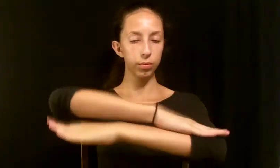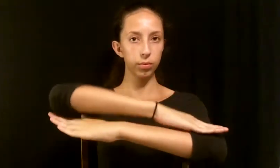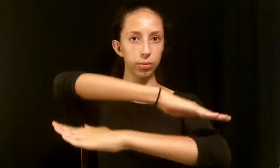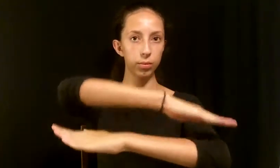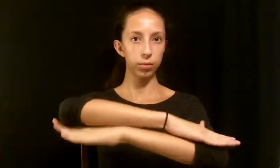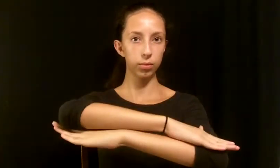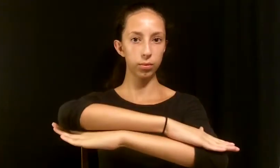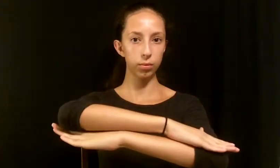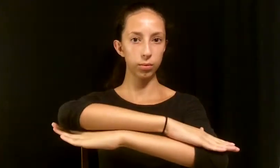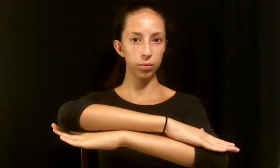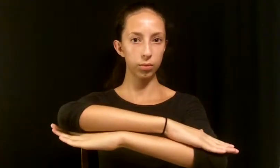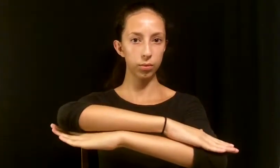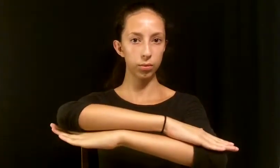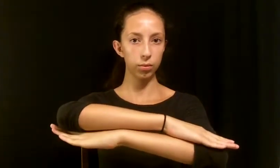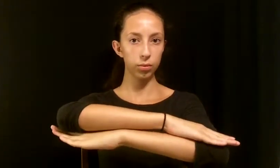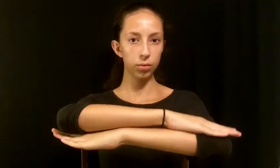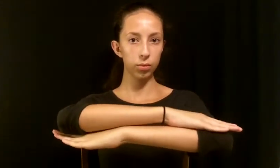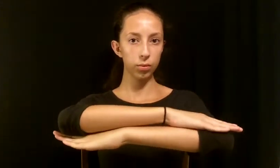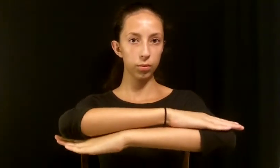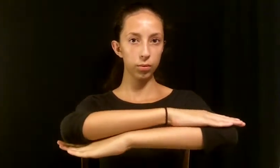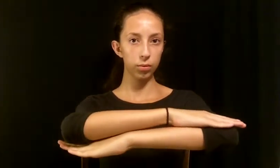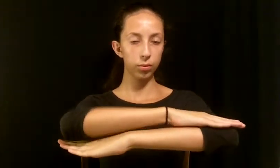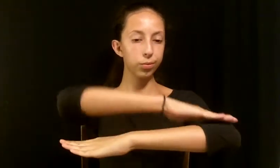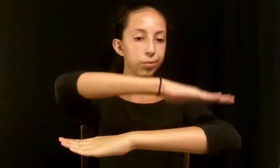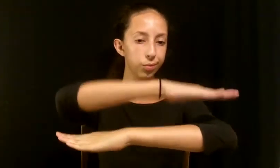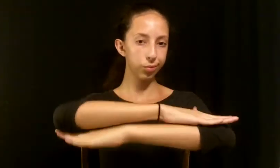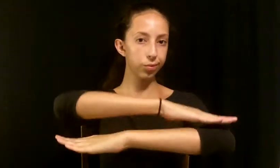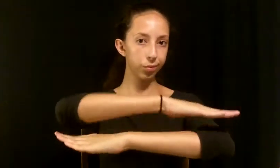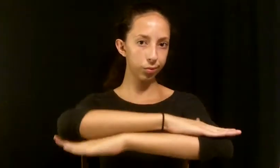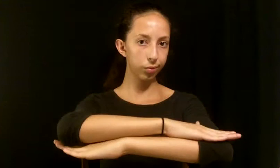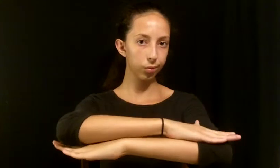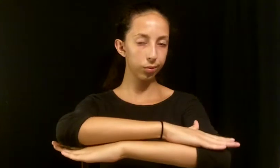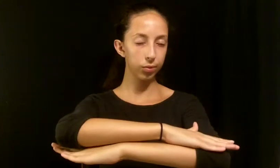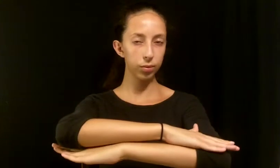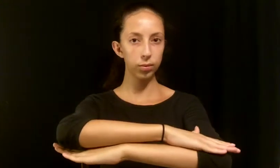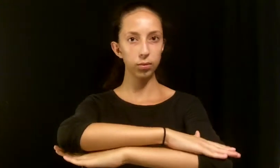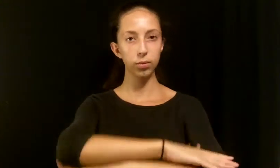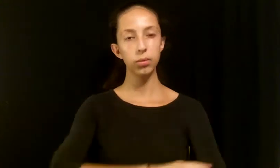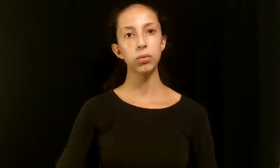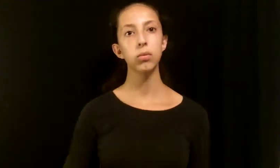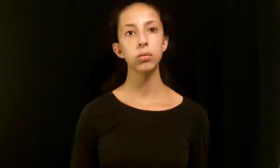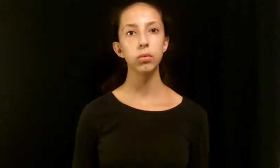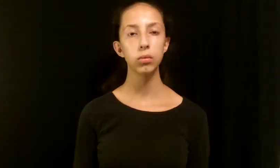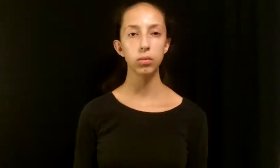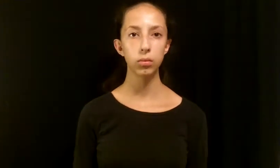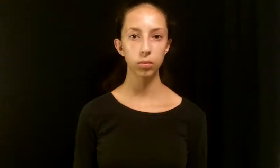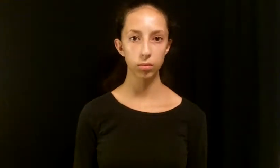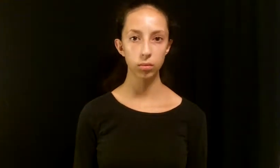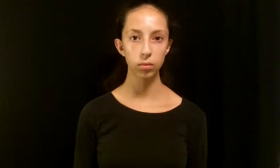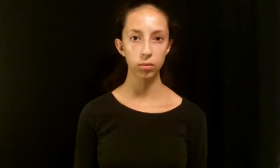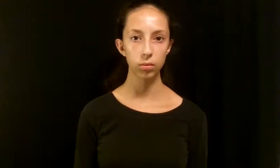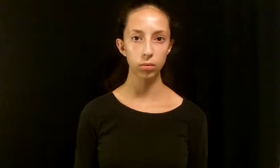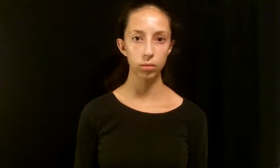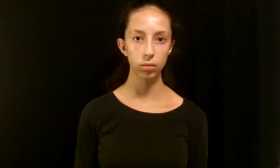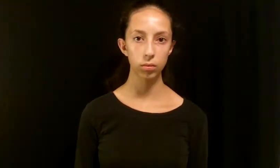table, so it's context. You're going to know it's desk. If you need to be specific, you would finger spell desk and then sign